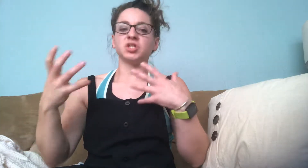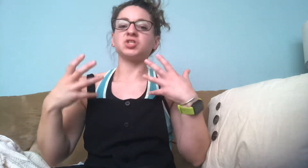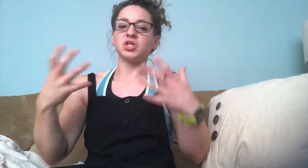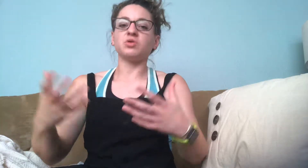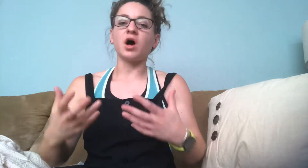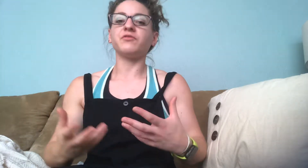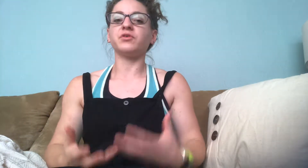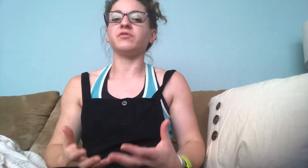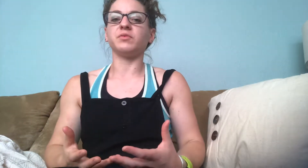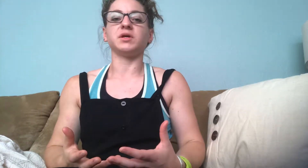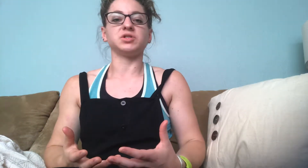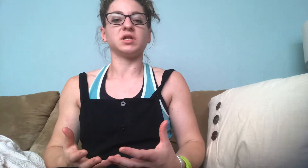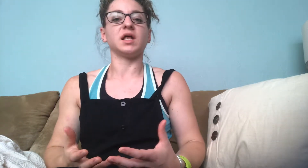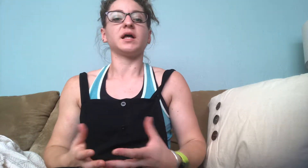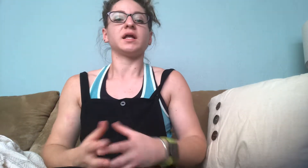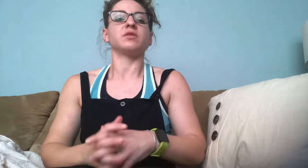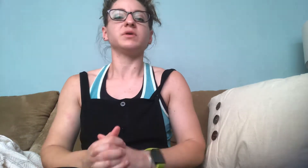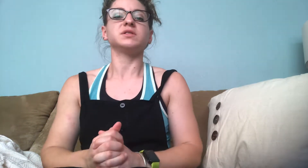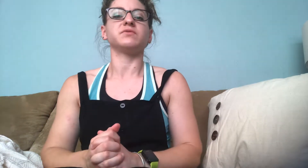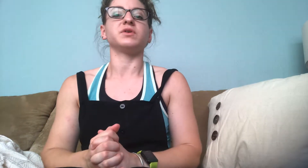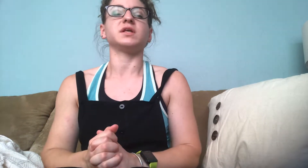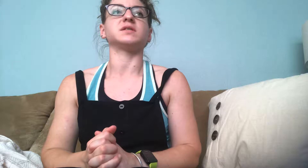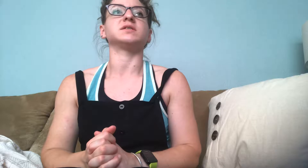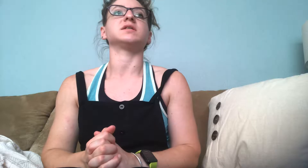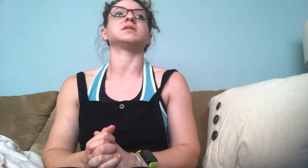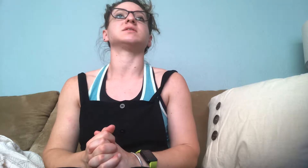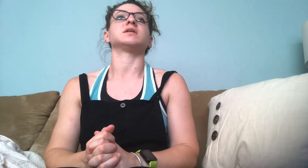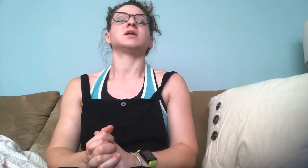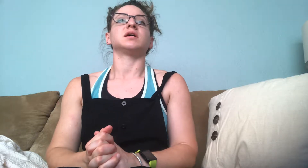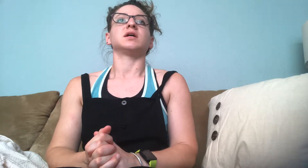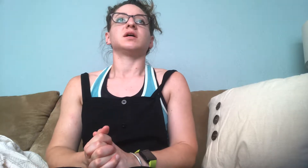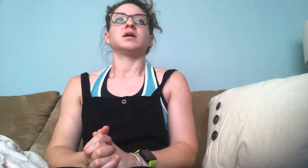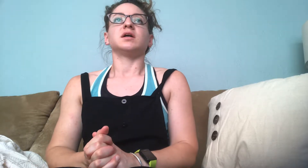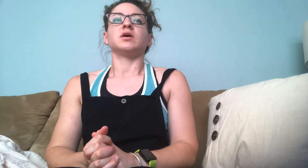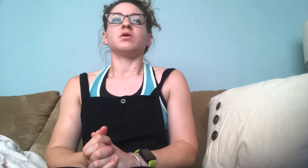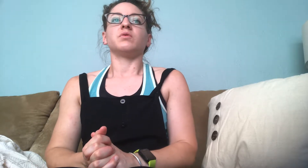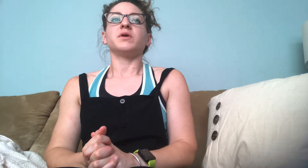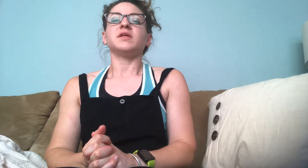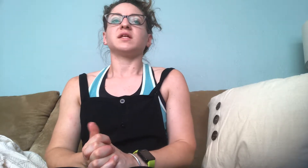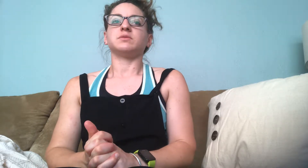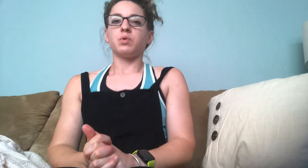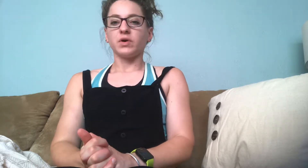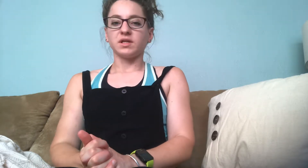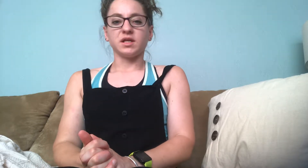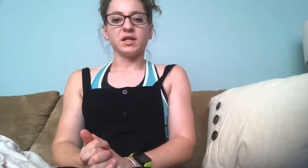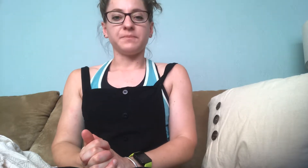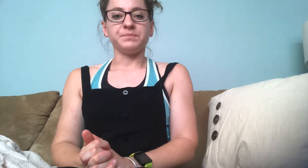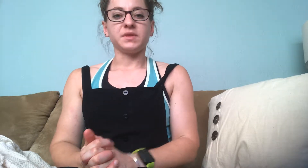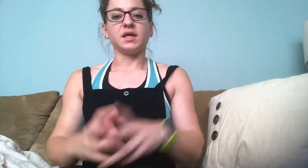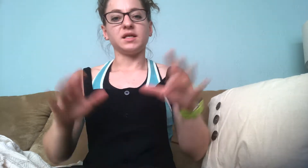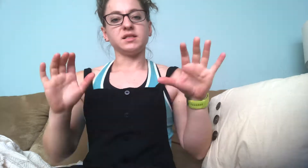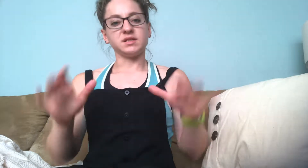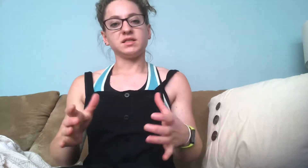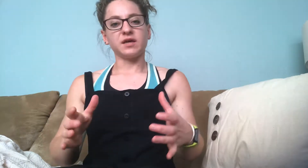You offer information a lot. And the reason for this is one thing that's important in